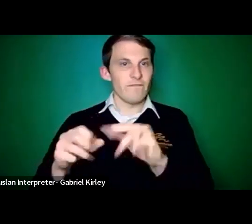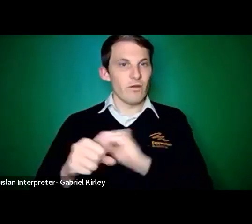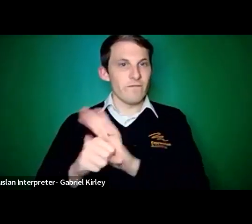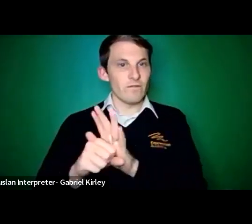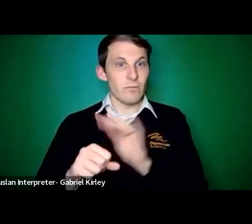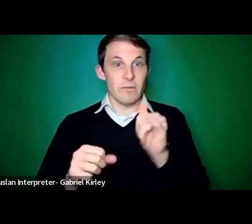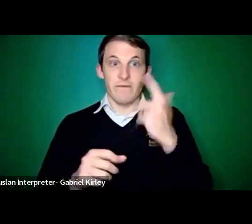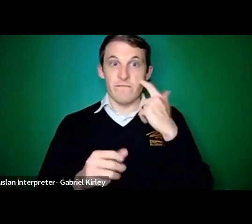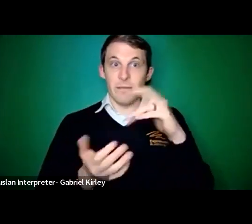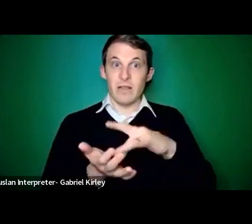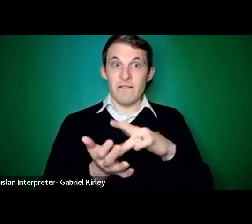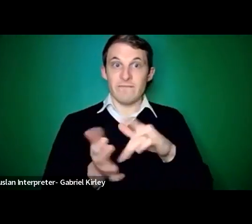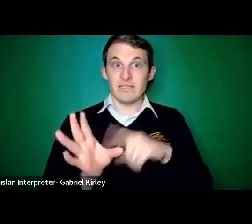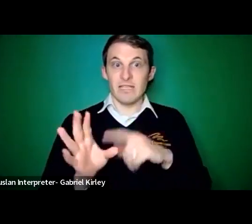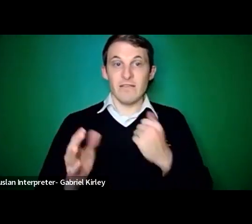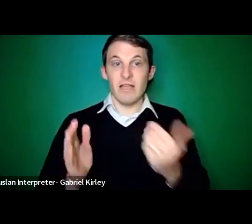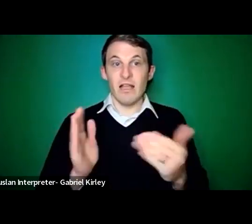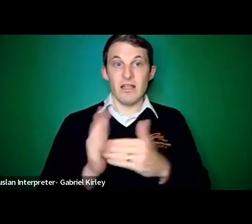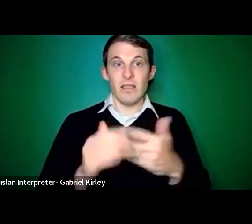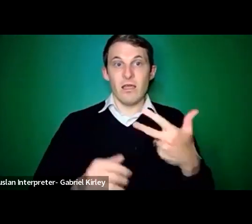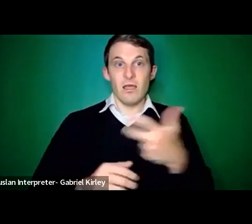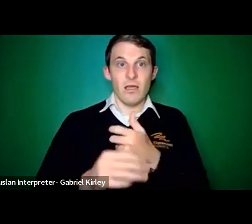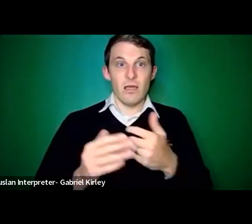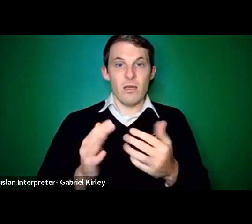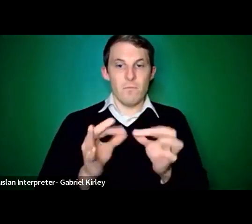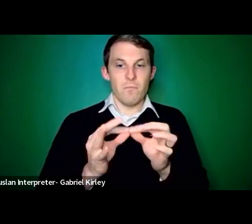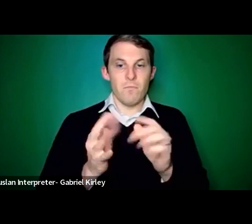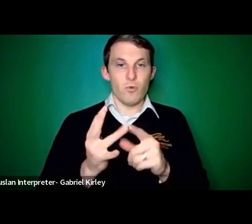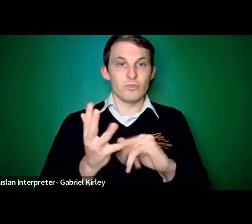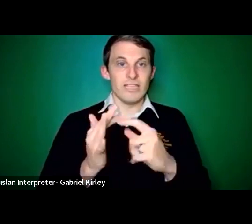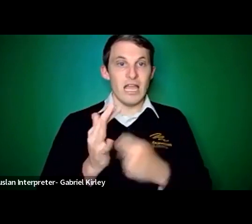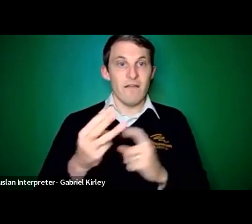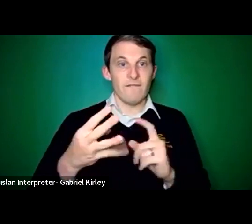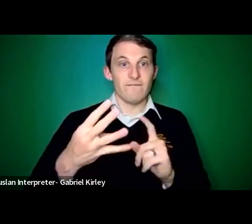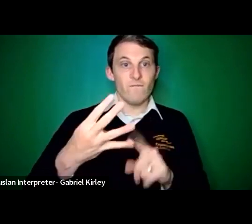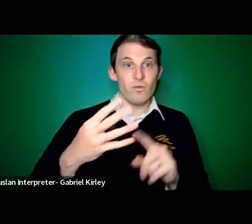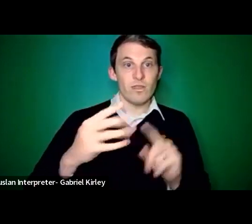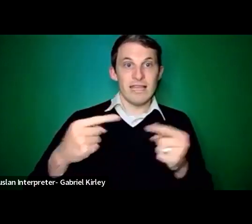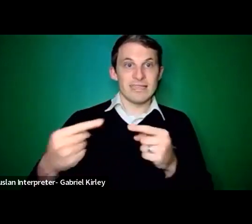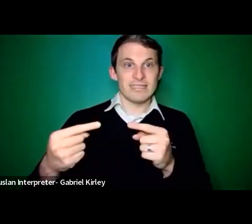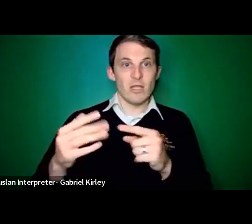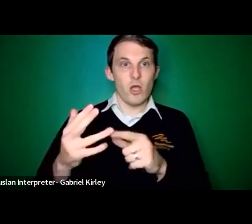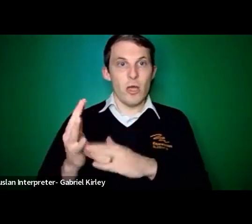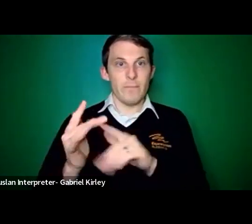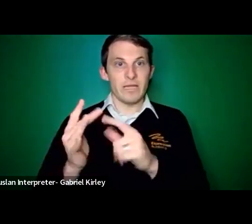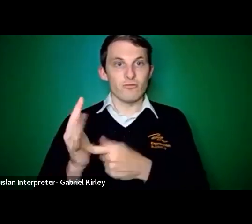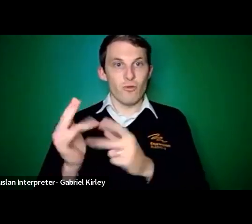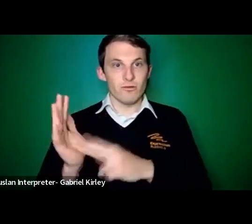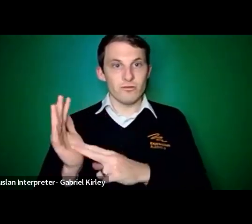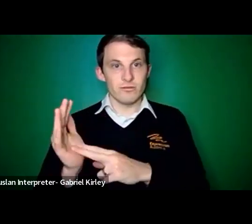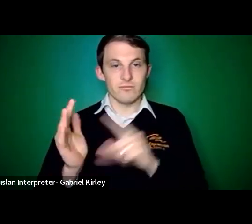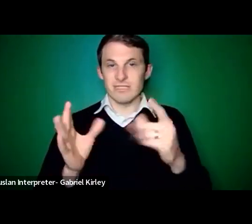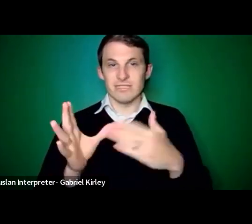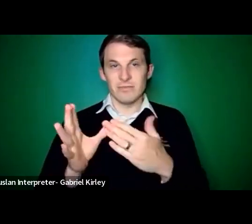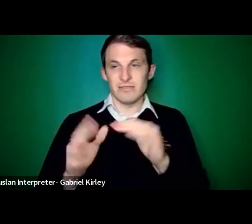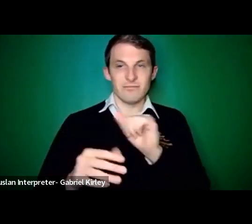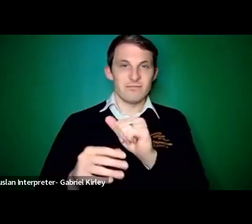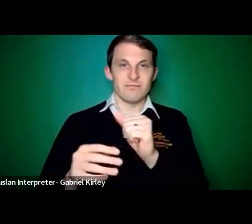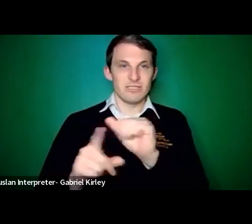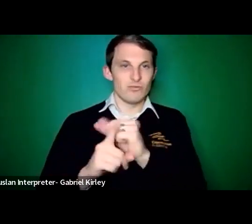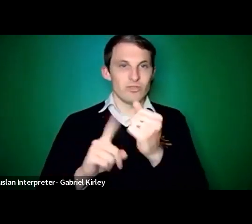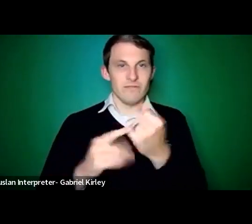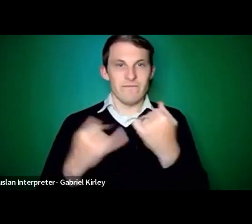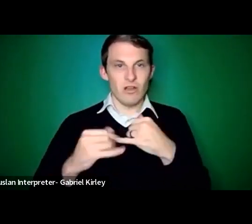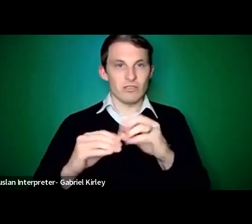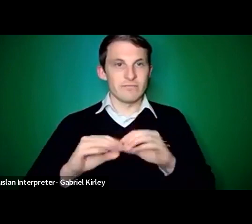getting another booster against the Omicron strain. And it really depends on what happens with the circulating virus and also the